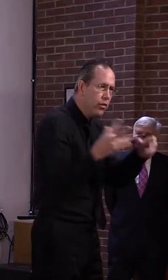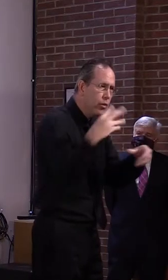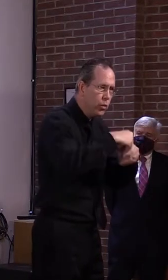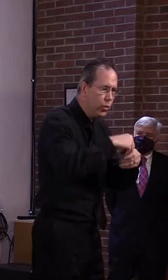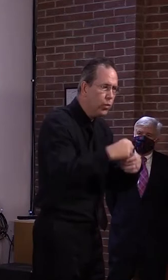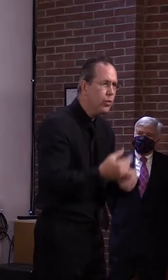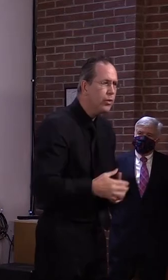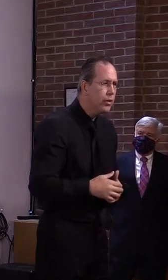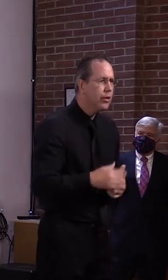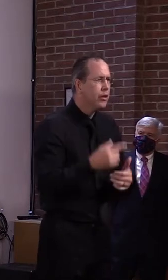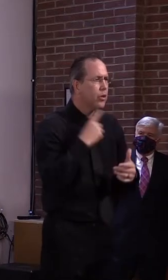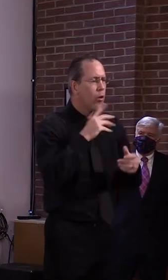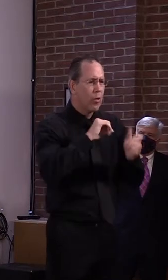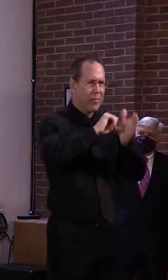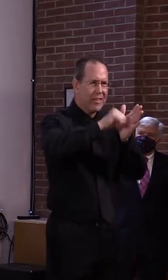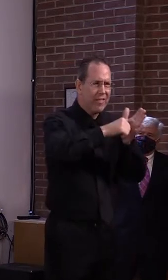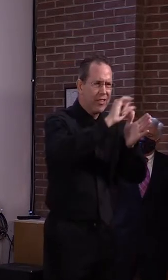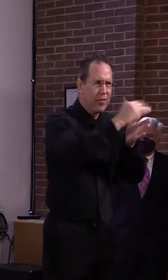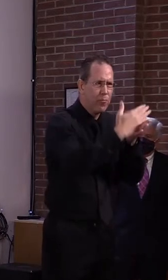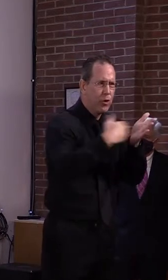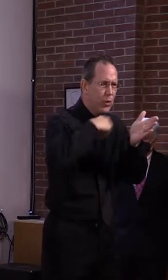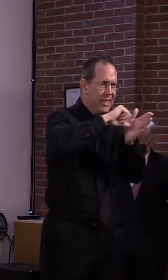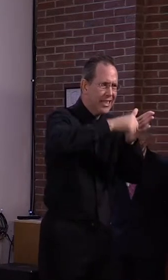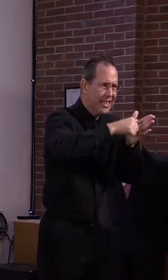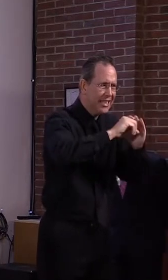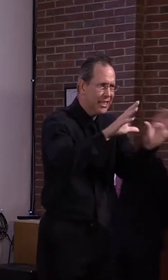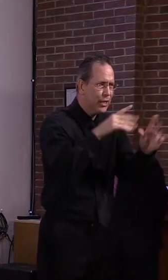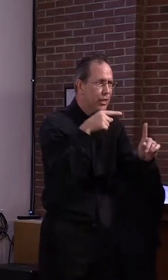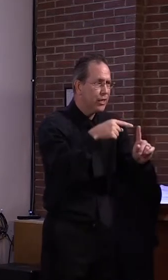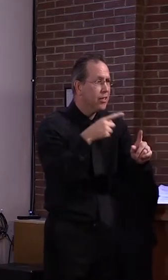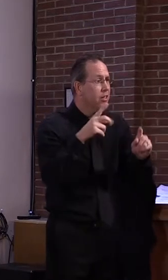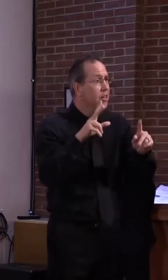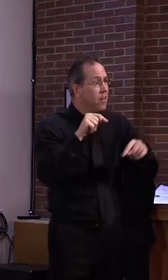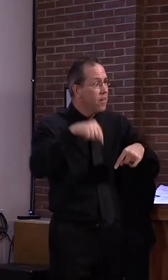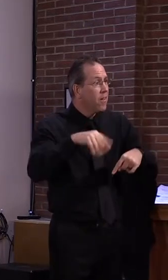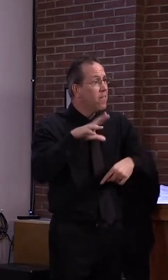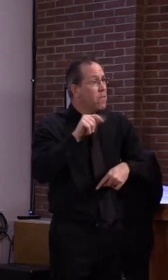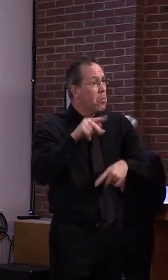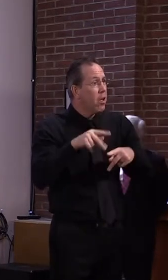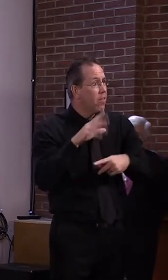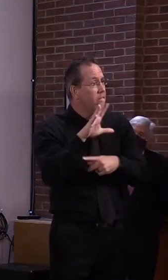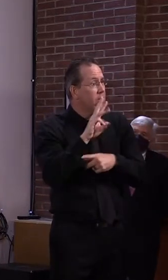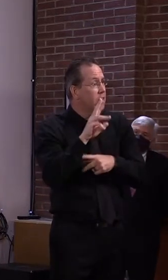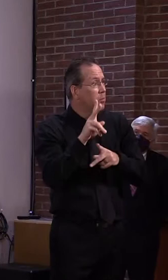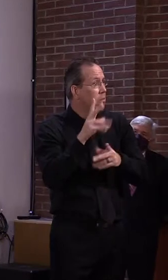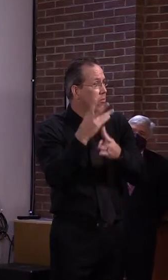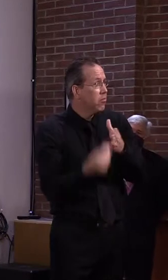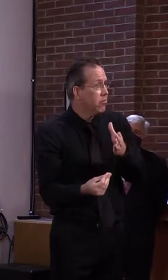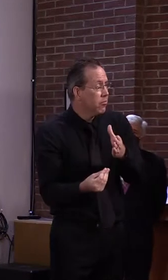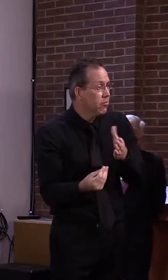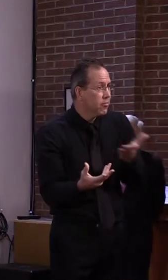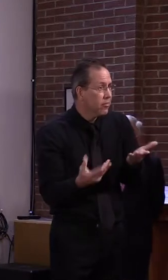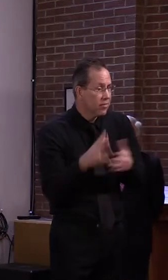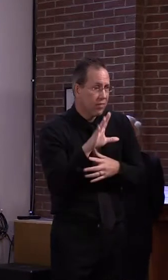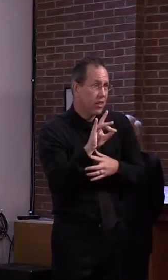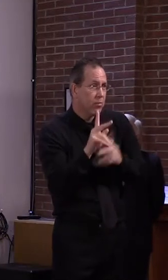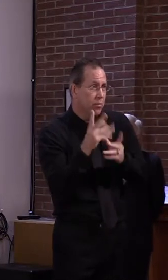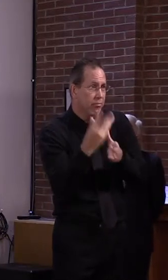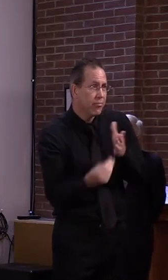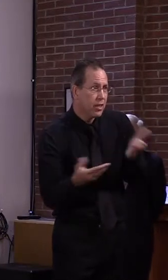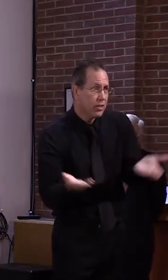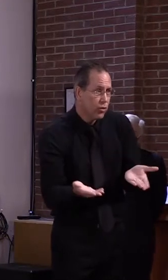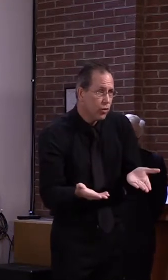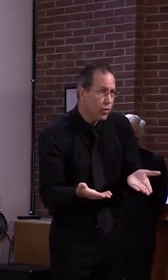And we have 58 of them in our state. And because I feel so strongly, we should take just a few moments